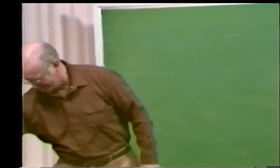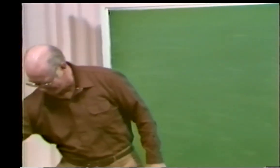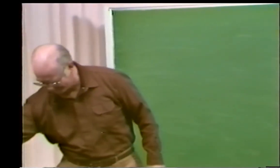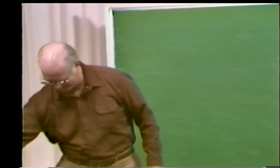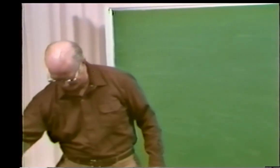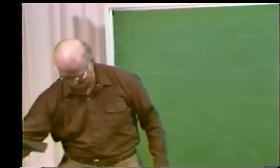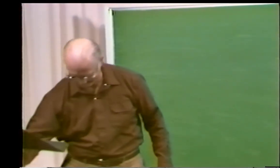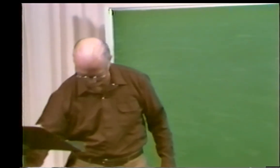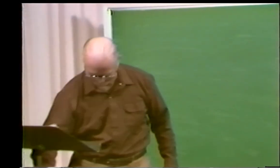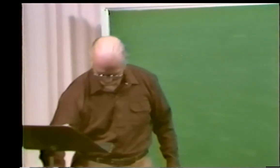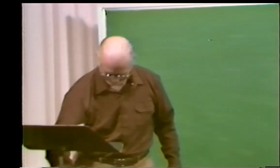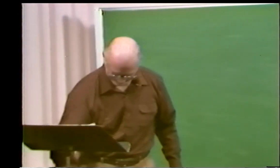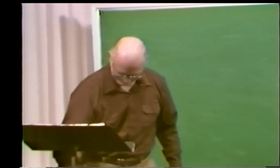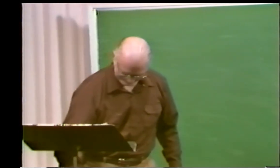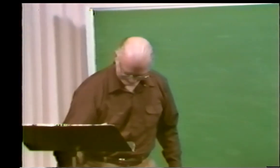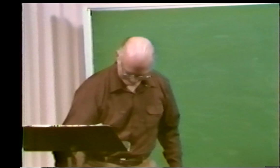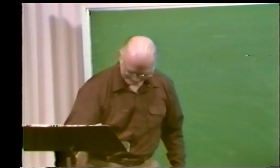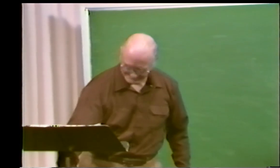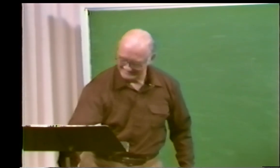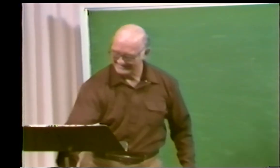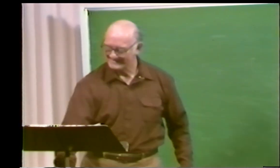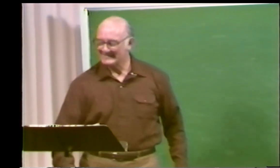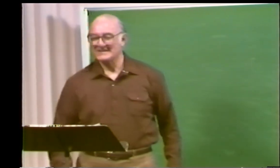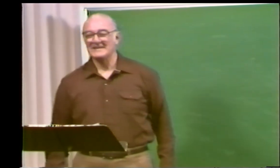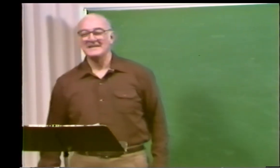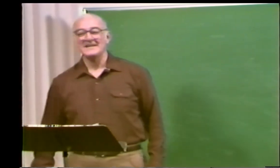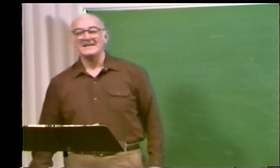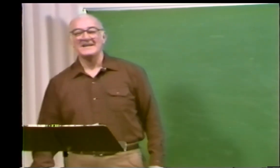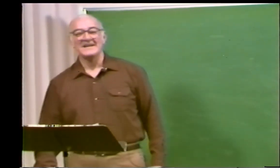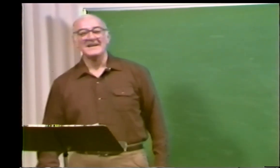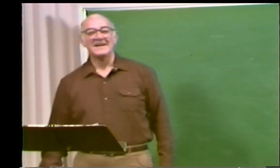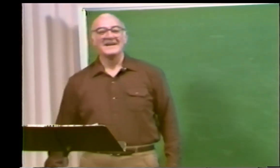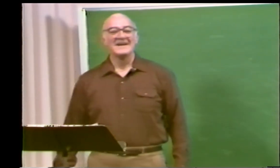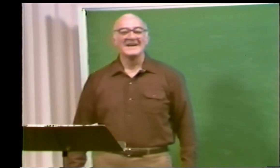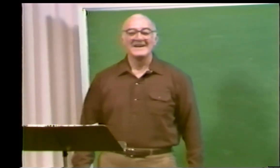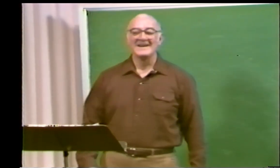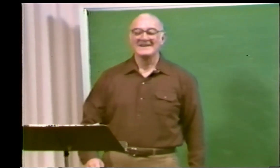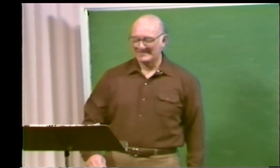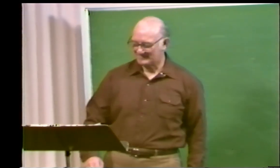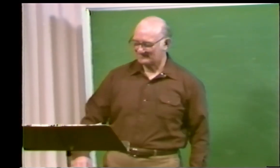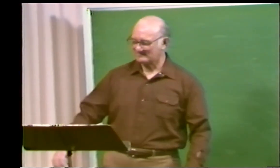Thank you.